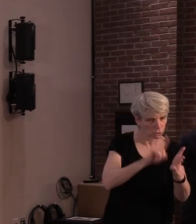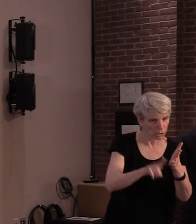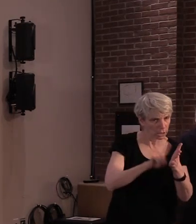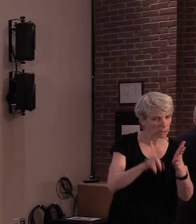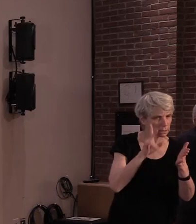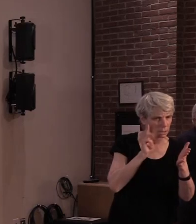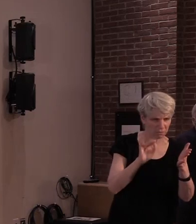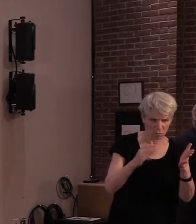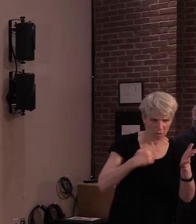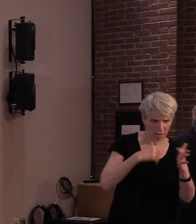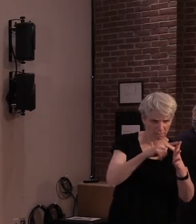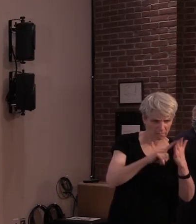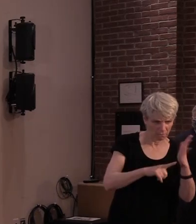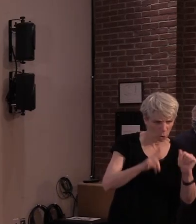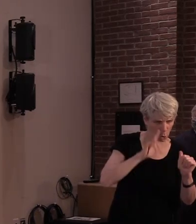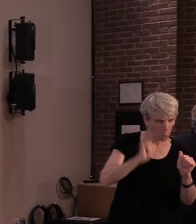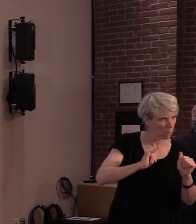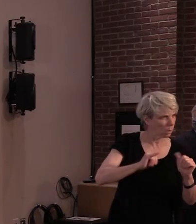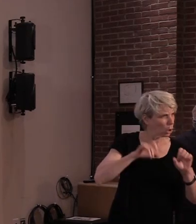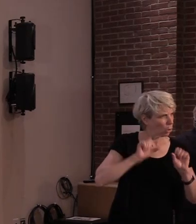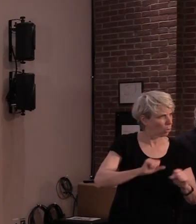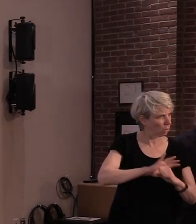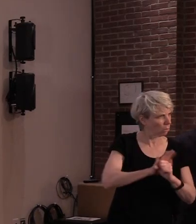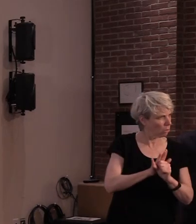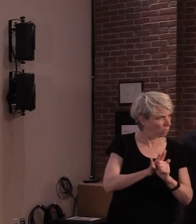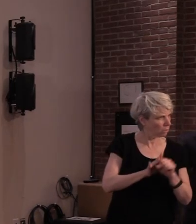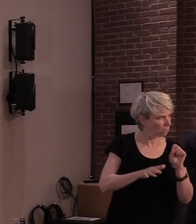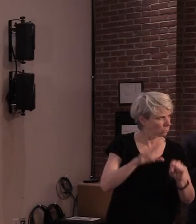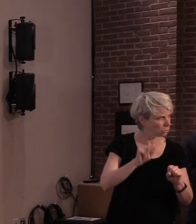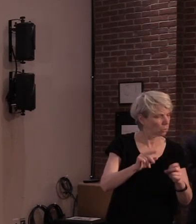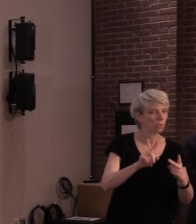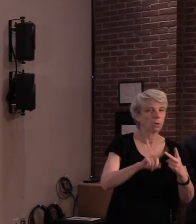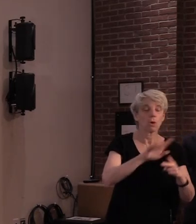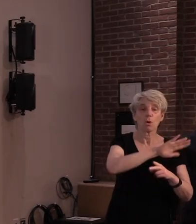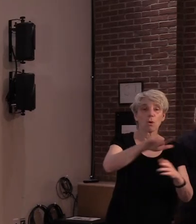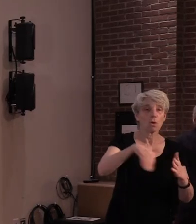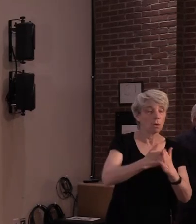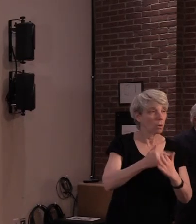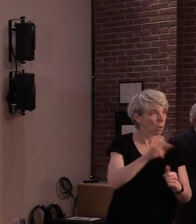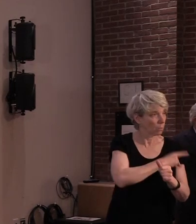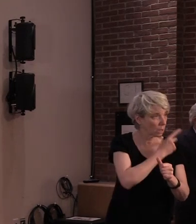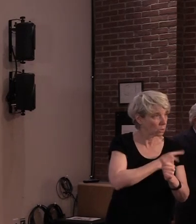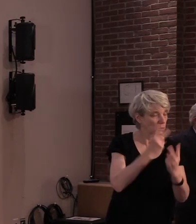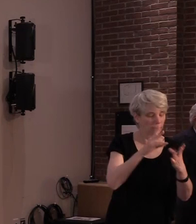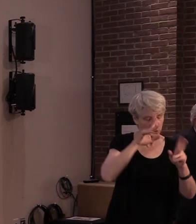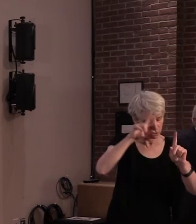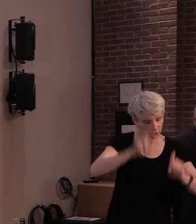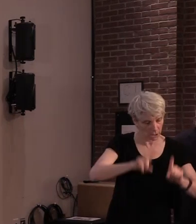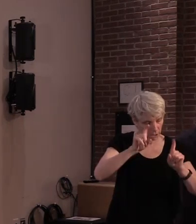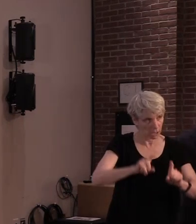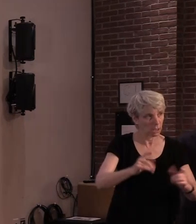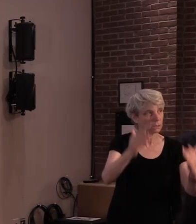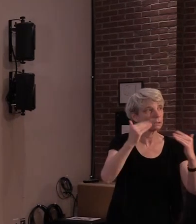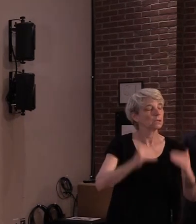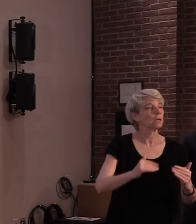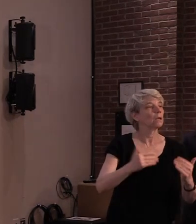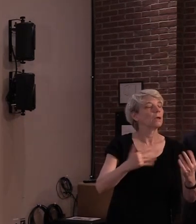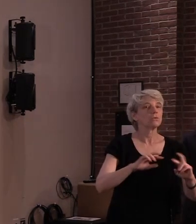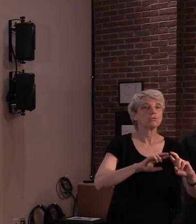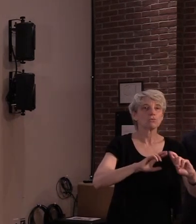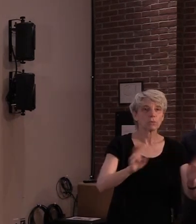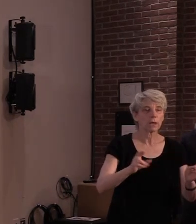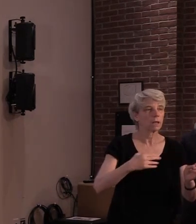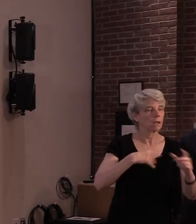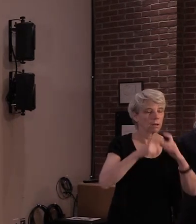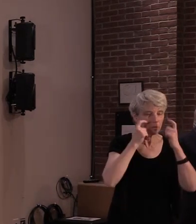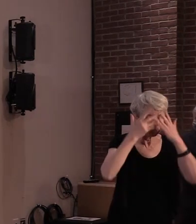symptoms, screening all staff and visitors, having PCR testing plans in place for relevant